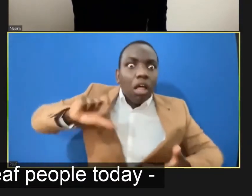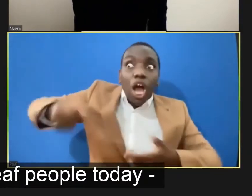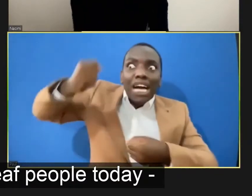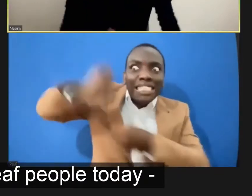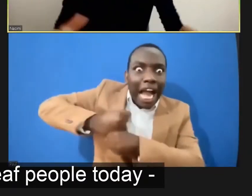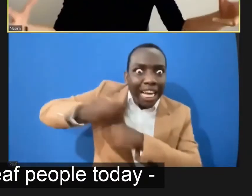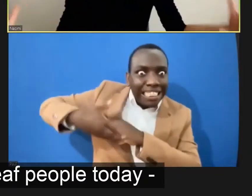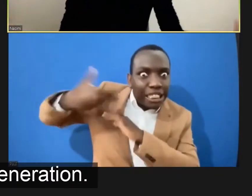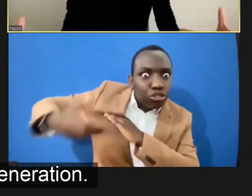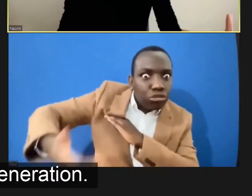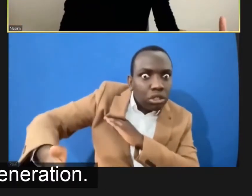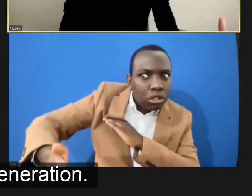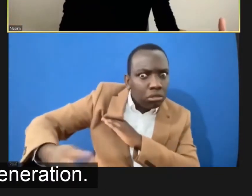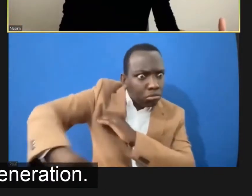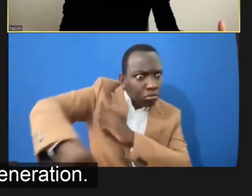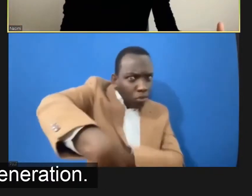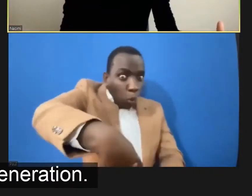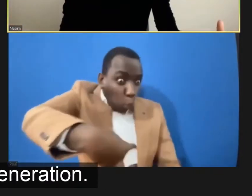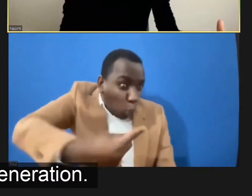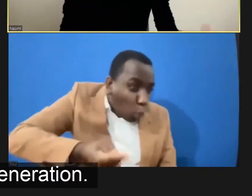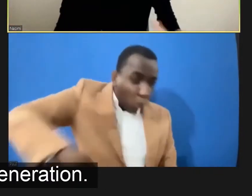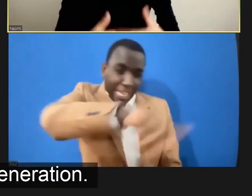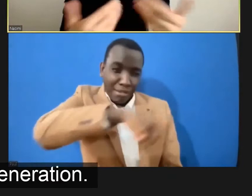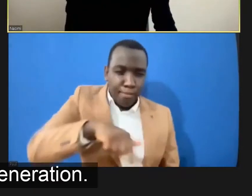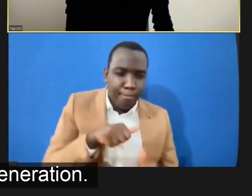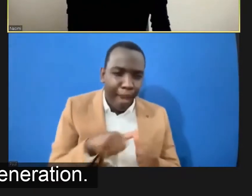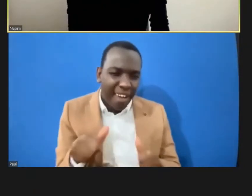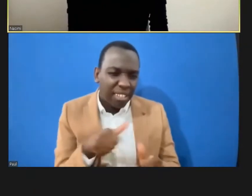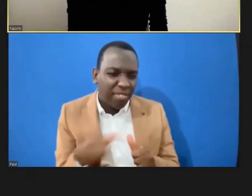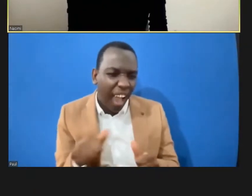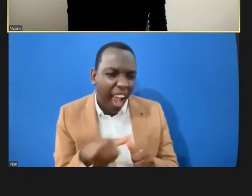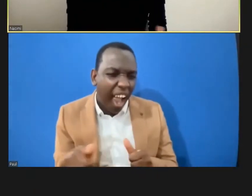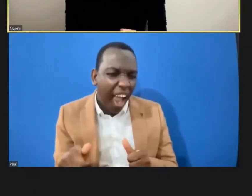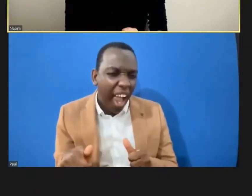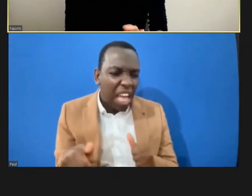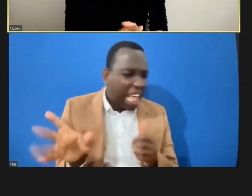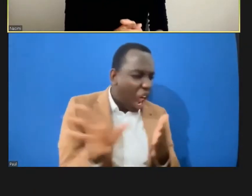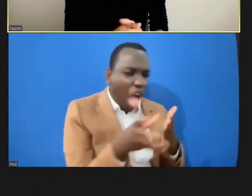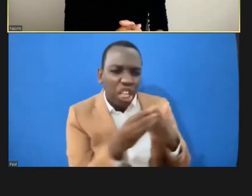the deaf people today, you're the next generation.